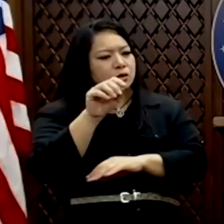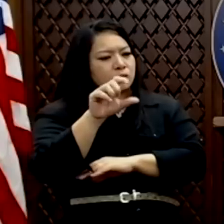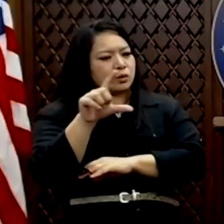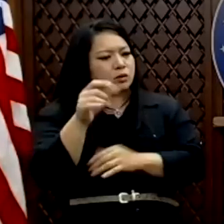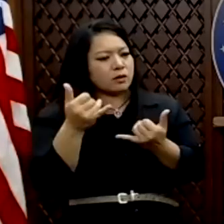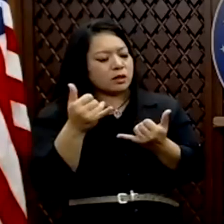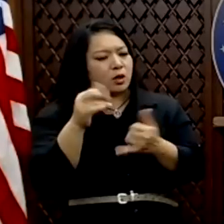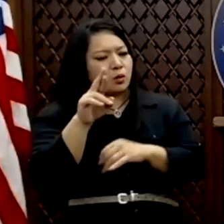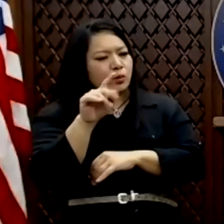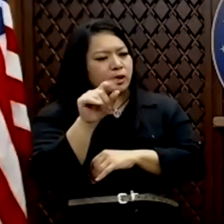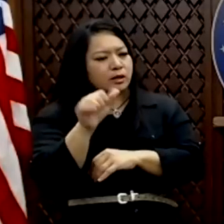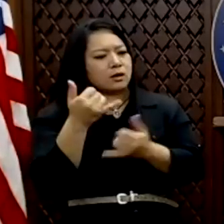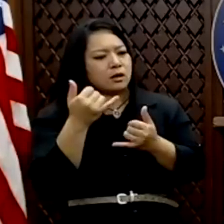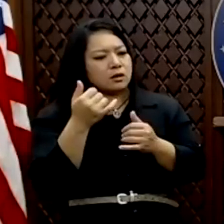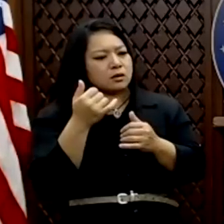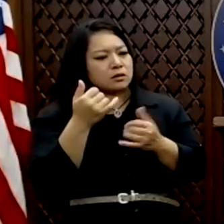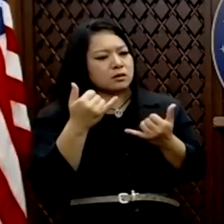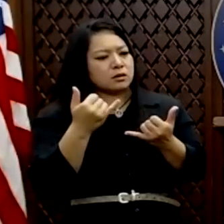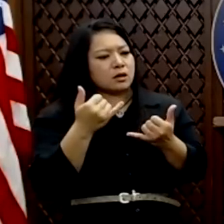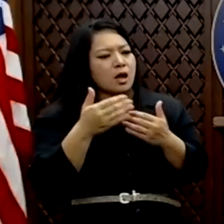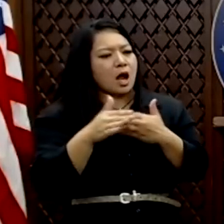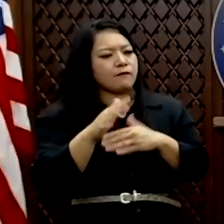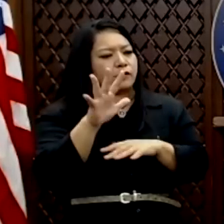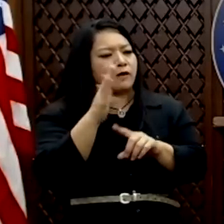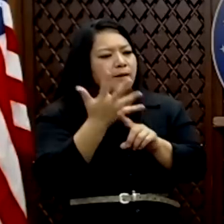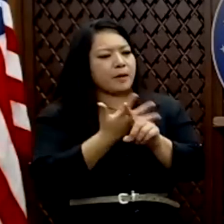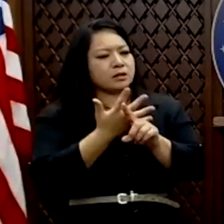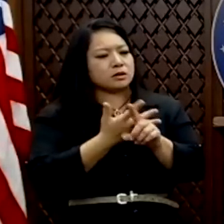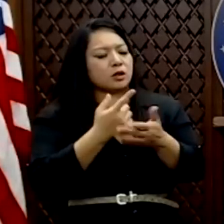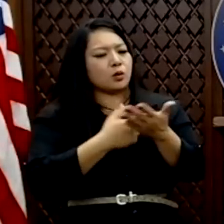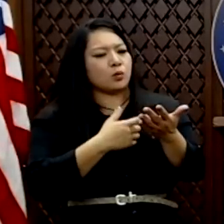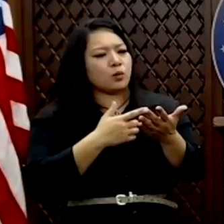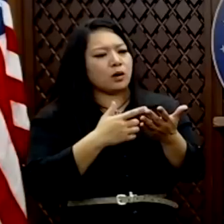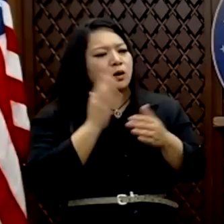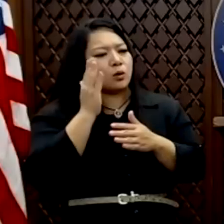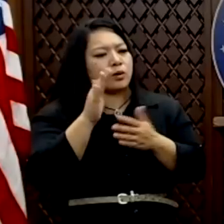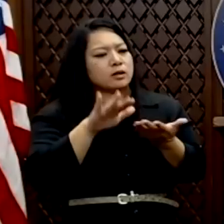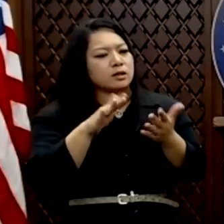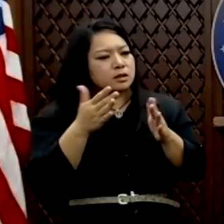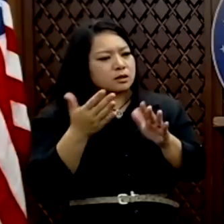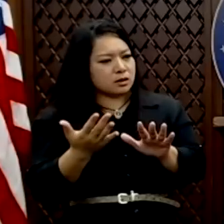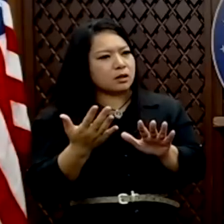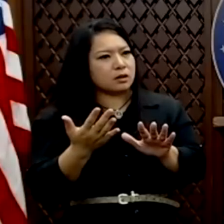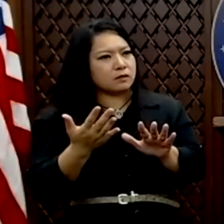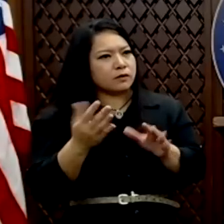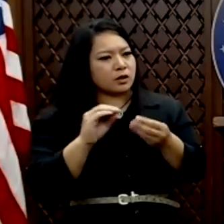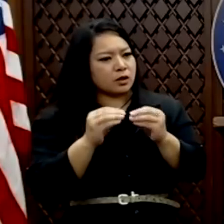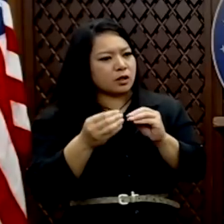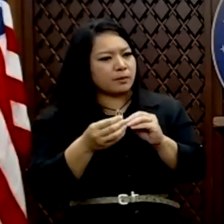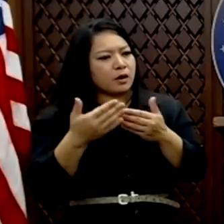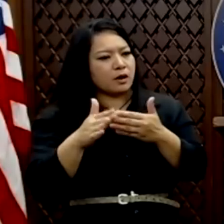restrictions after 5 months, and what would the death toll be after 5 months once these